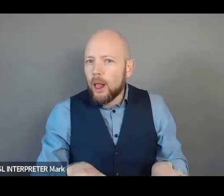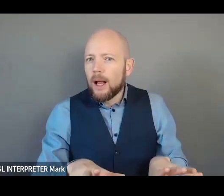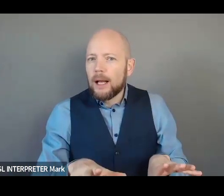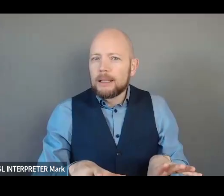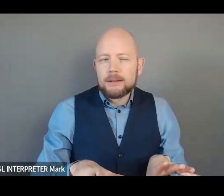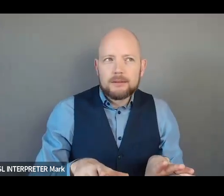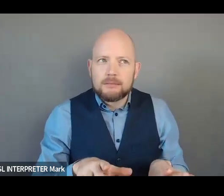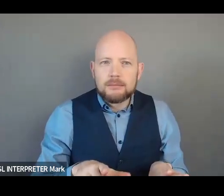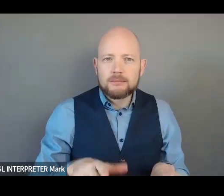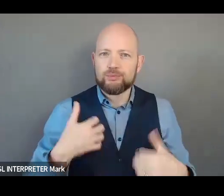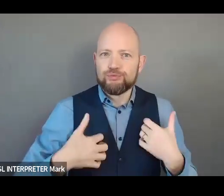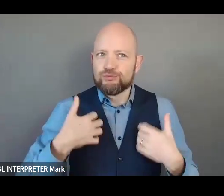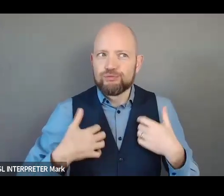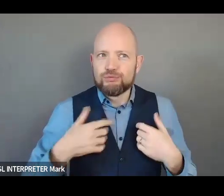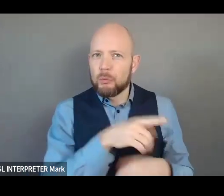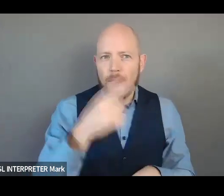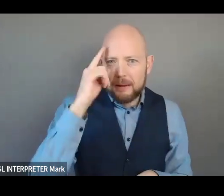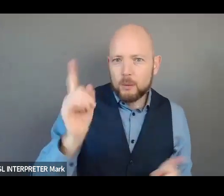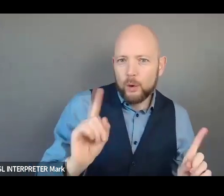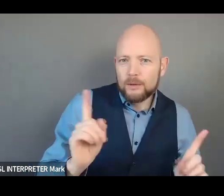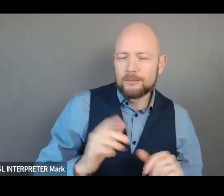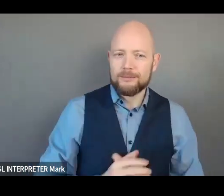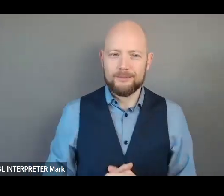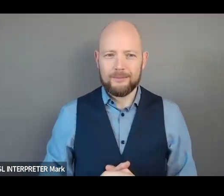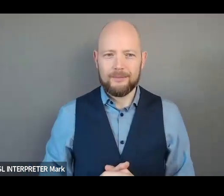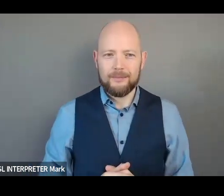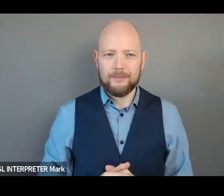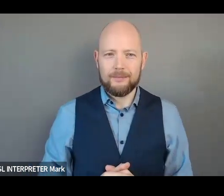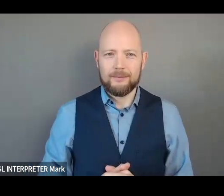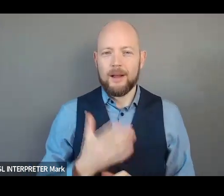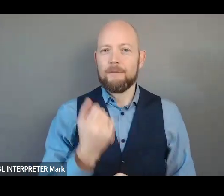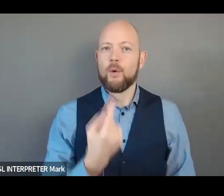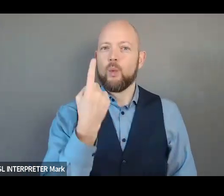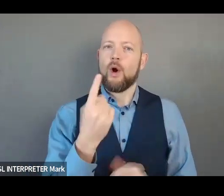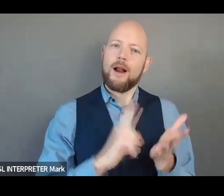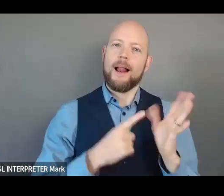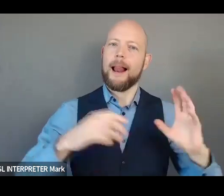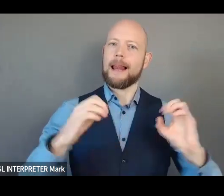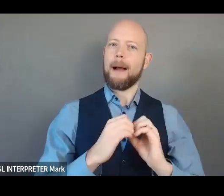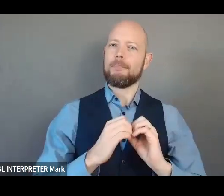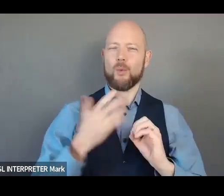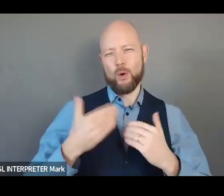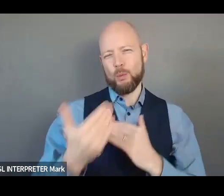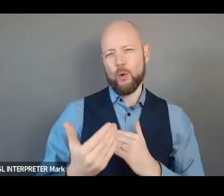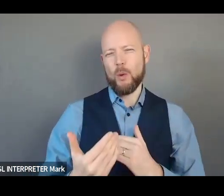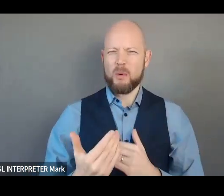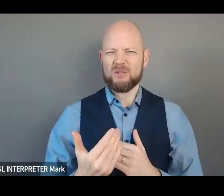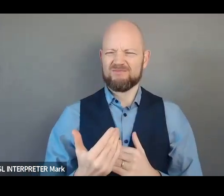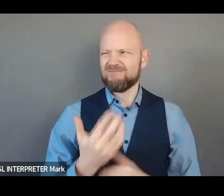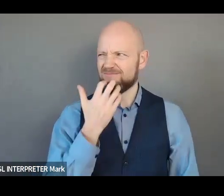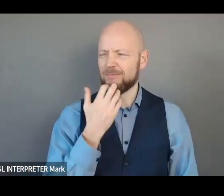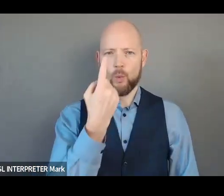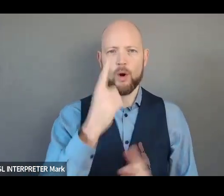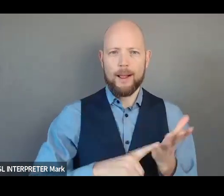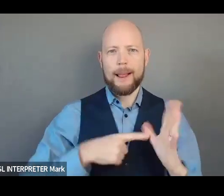at some point, of course. And then we've got a lab. It's only one particular lab. You know, we would like to have gone further than that. We did initially try